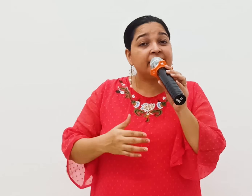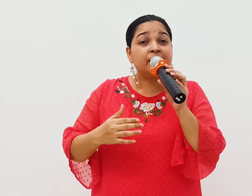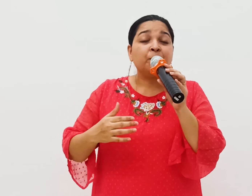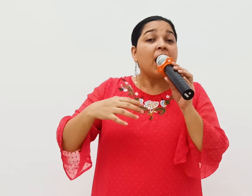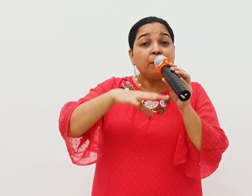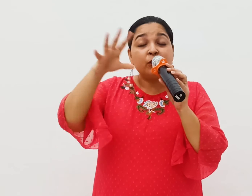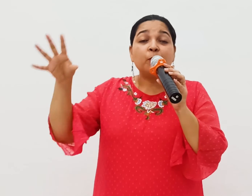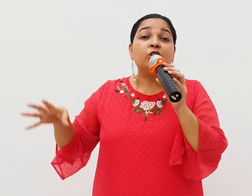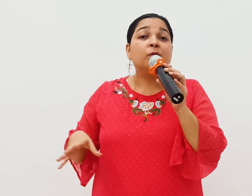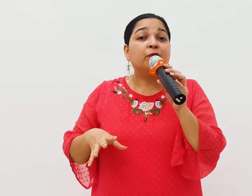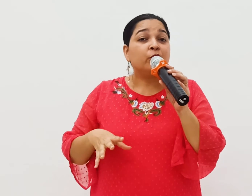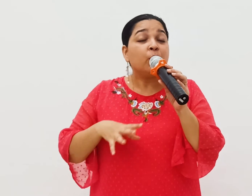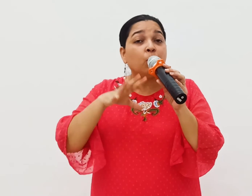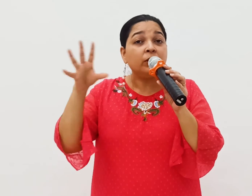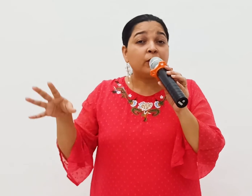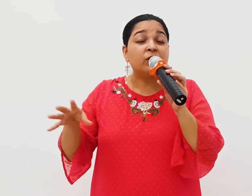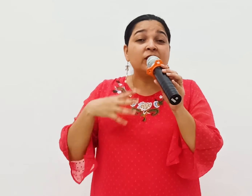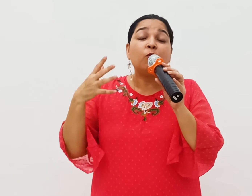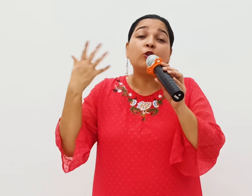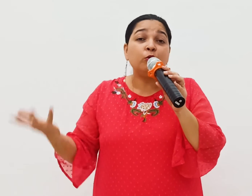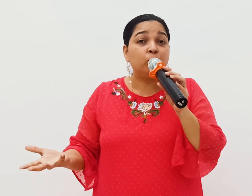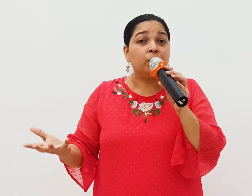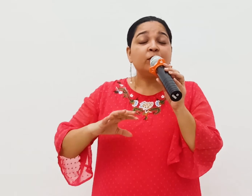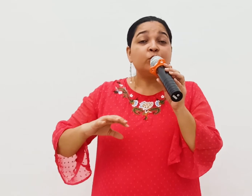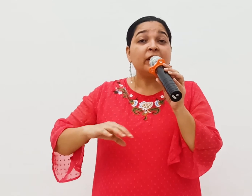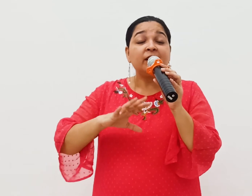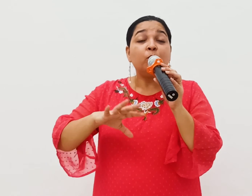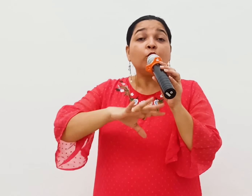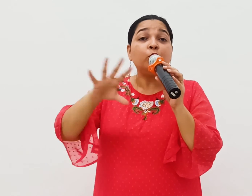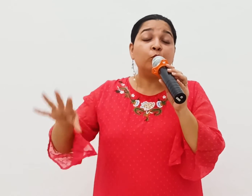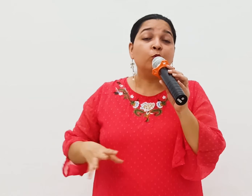said, yes, I am responsible for the whole thing. So they said, what to do?